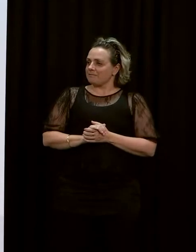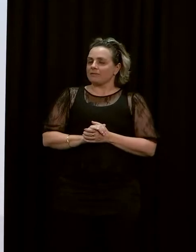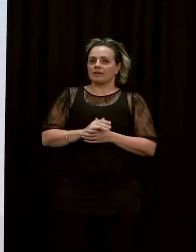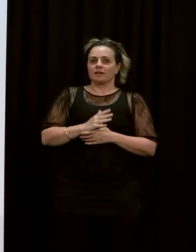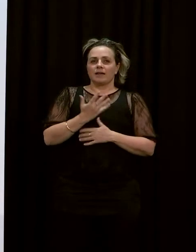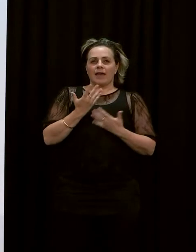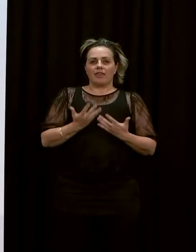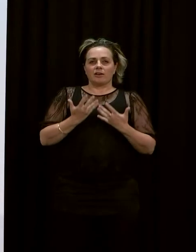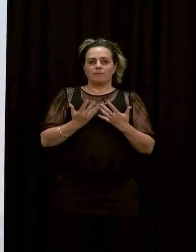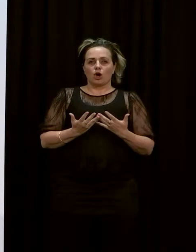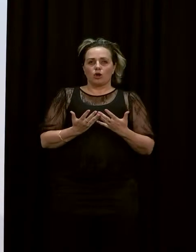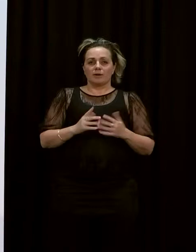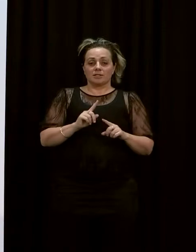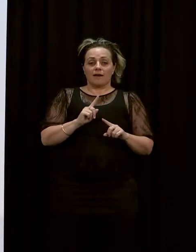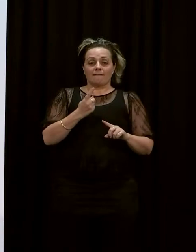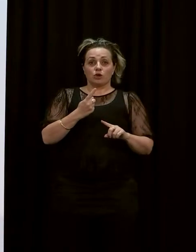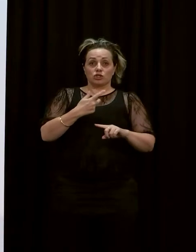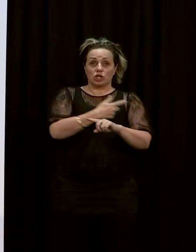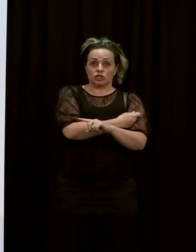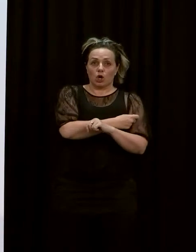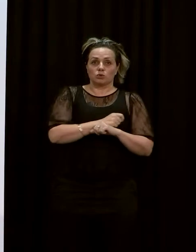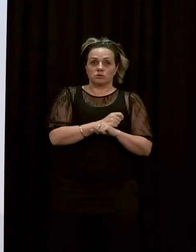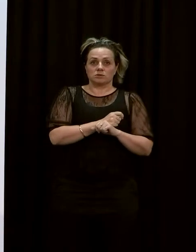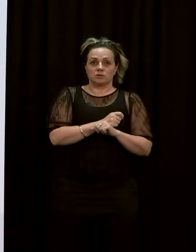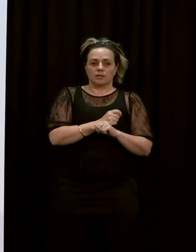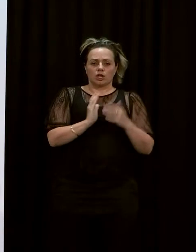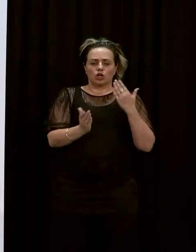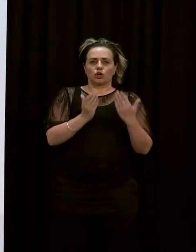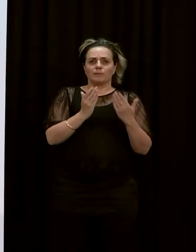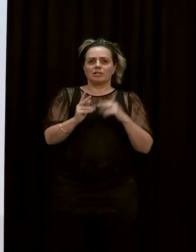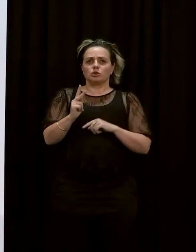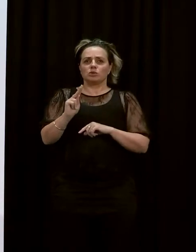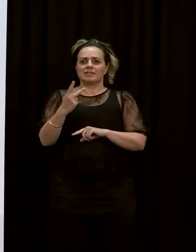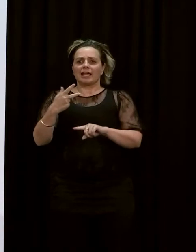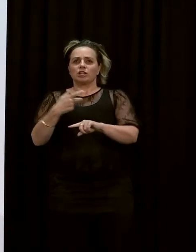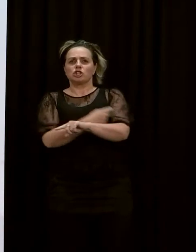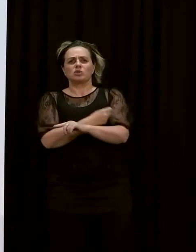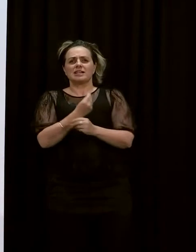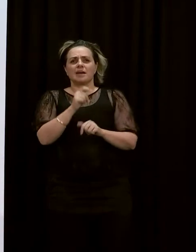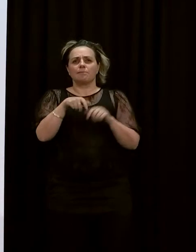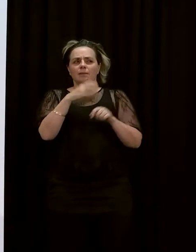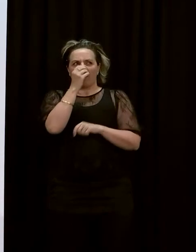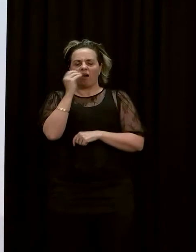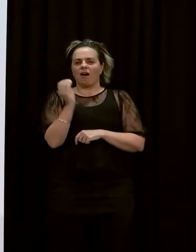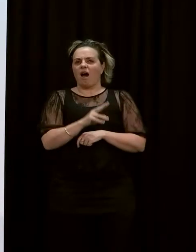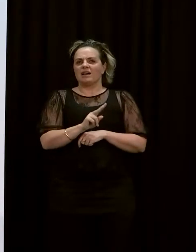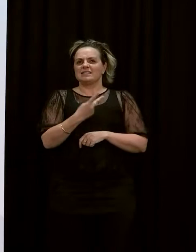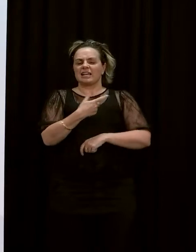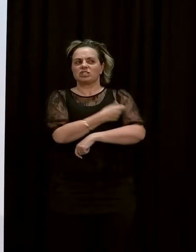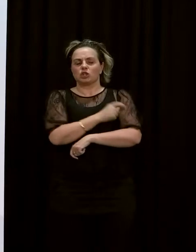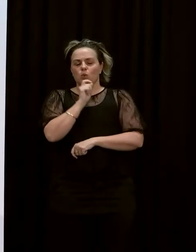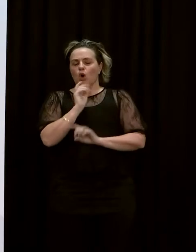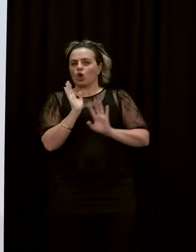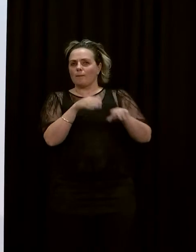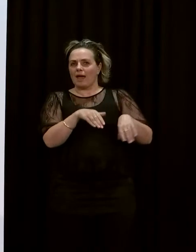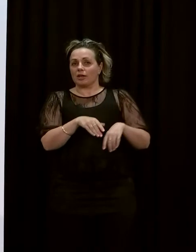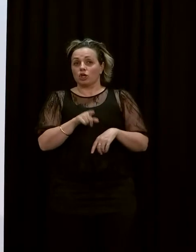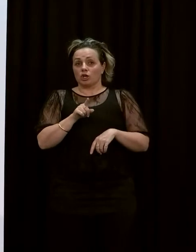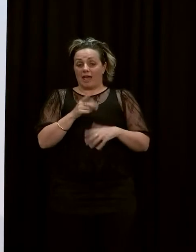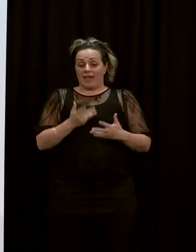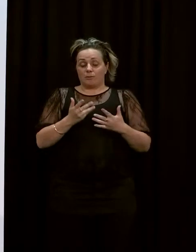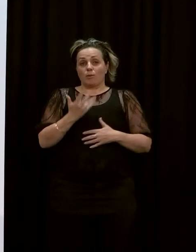gap between first doses and second doses. Some of these people who get a first dose and then don't come back for a second one. Do you expect that to narrow, and